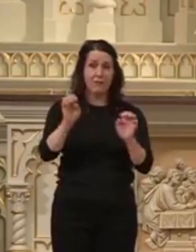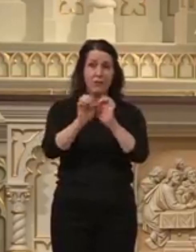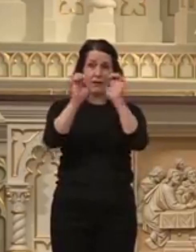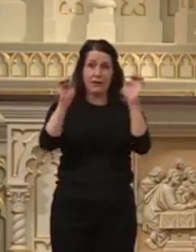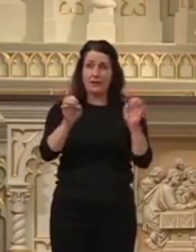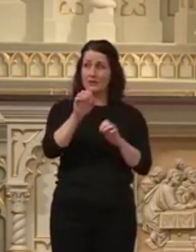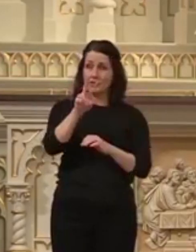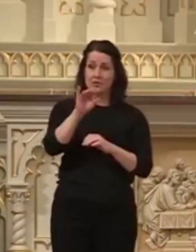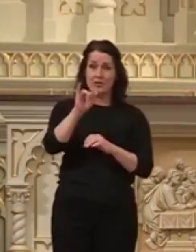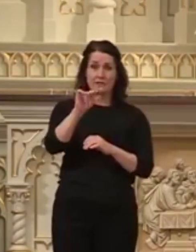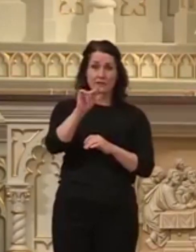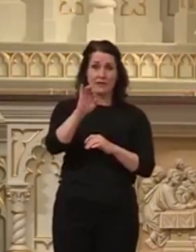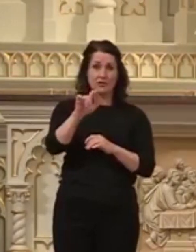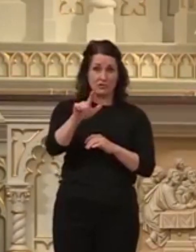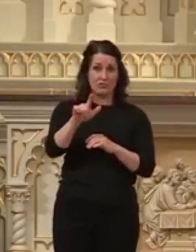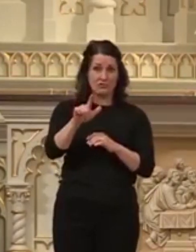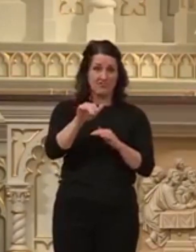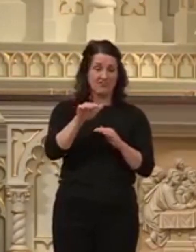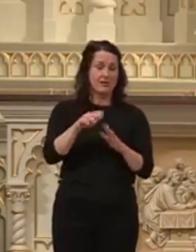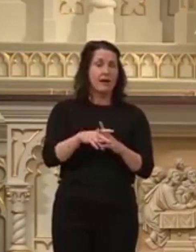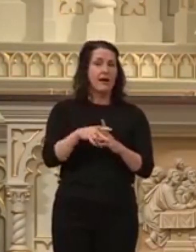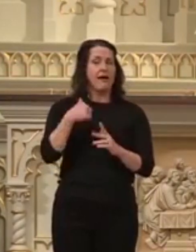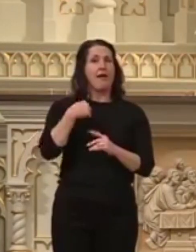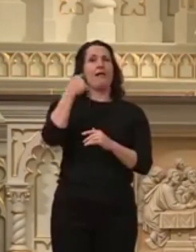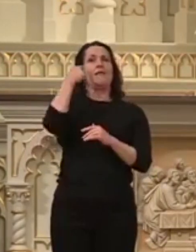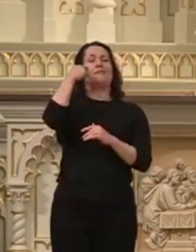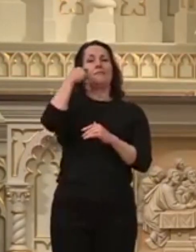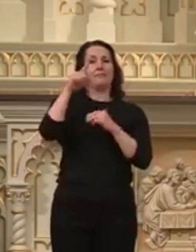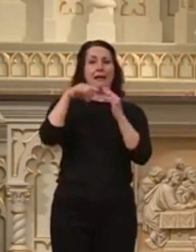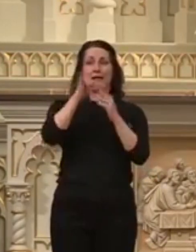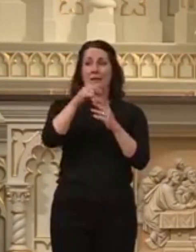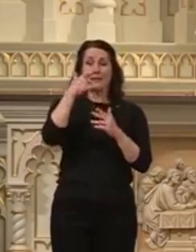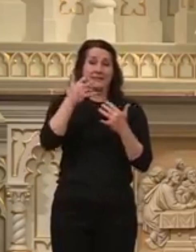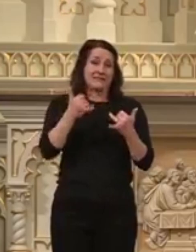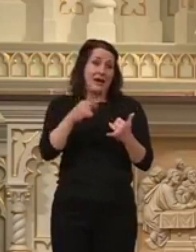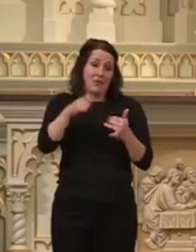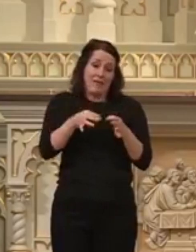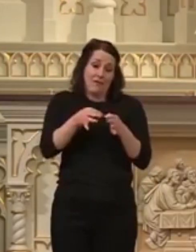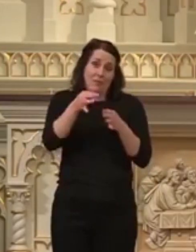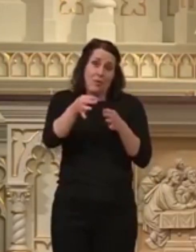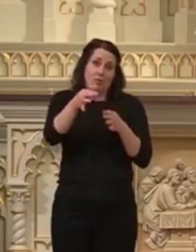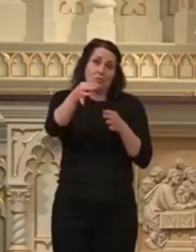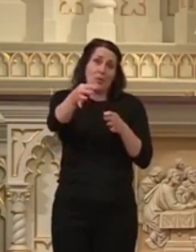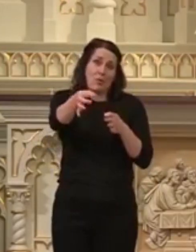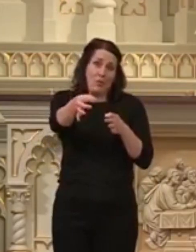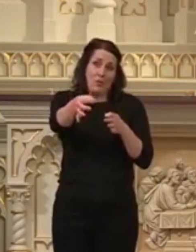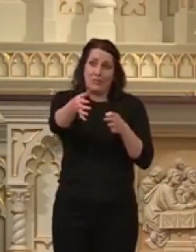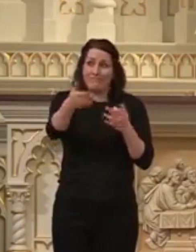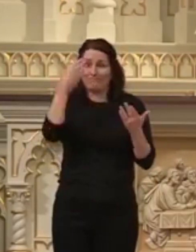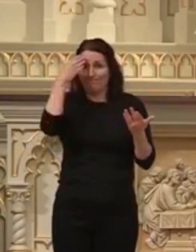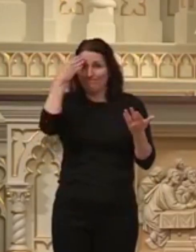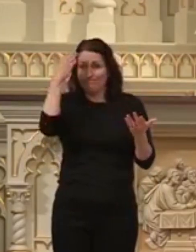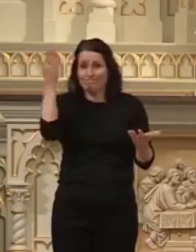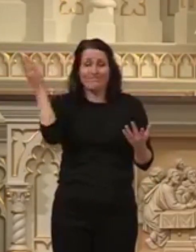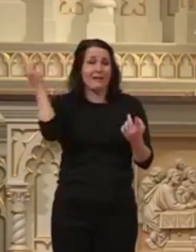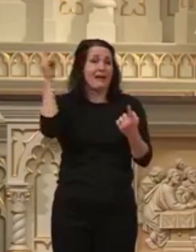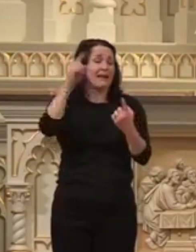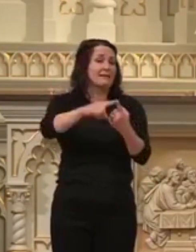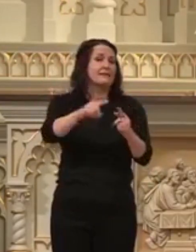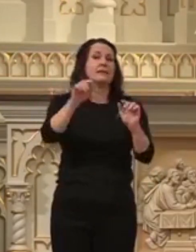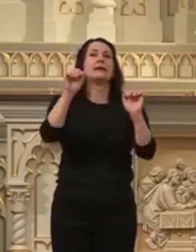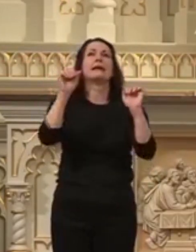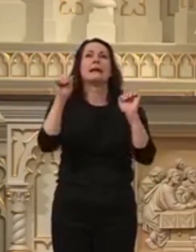Think about them because of that has been postponed. It's been pushed out until we're able to